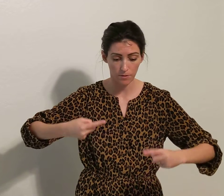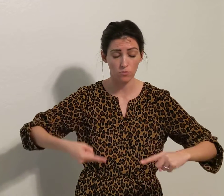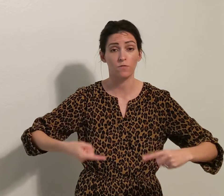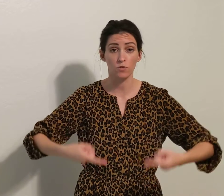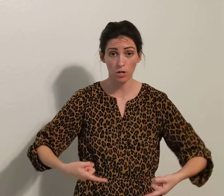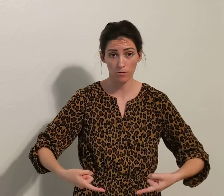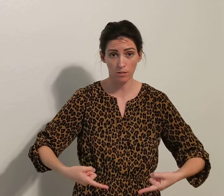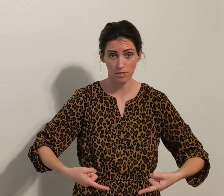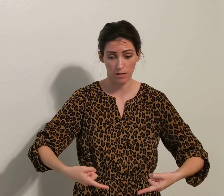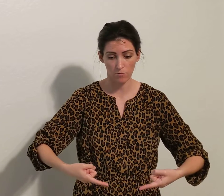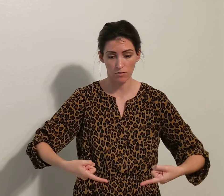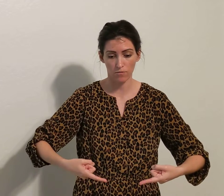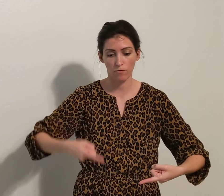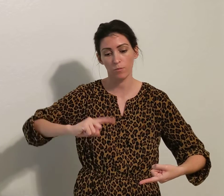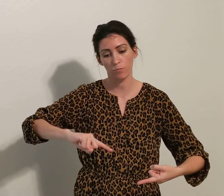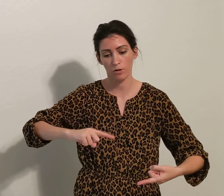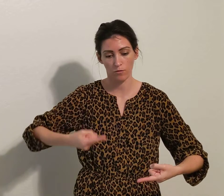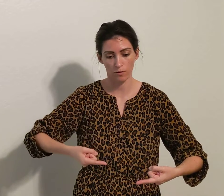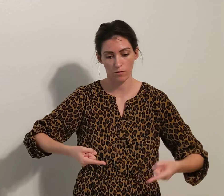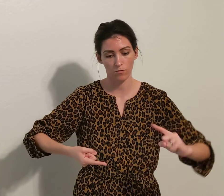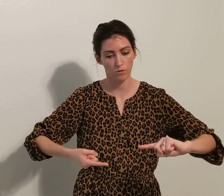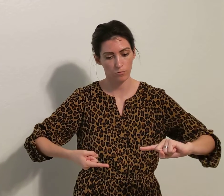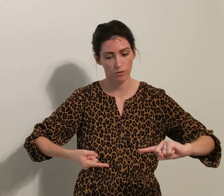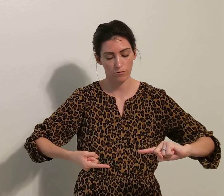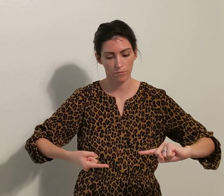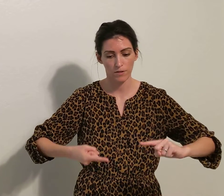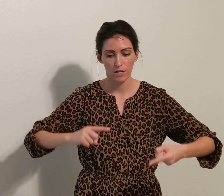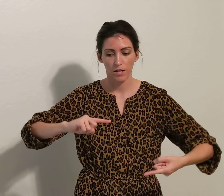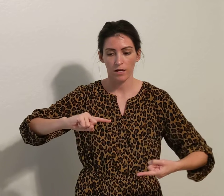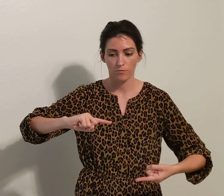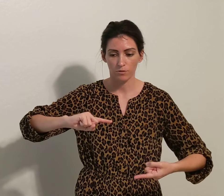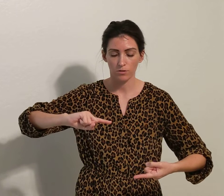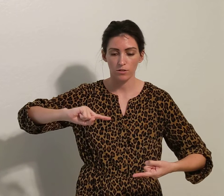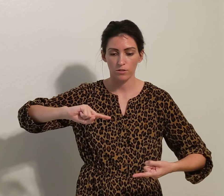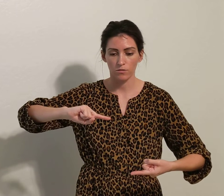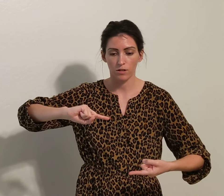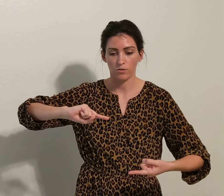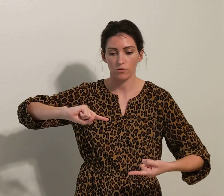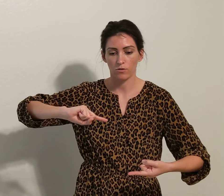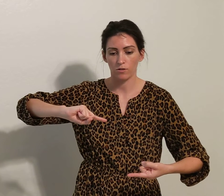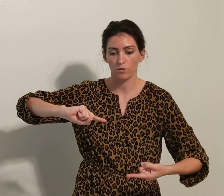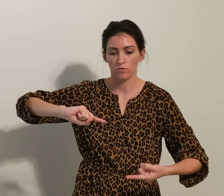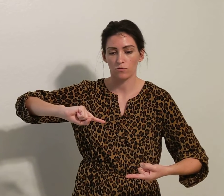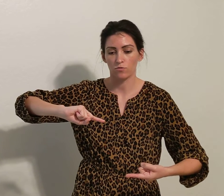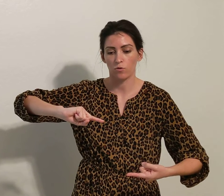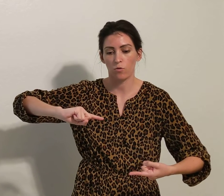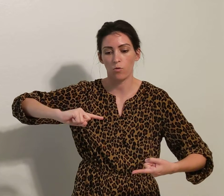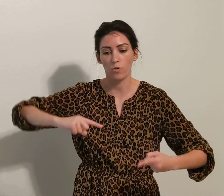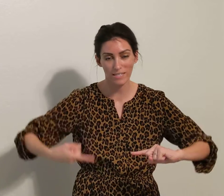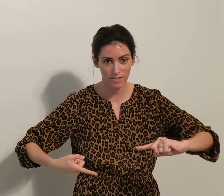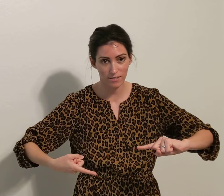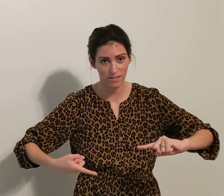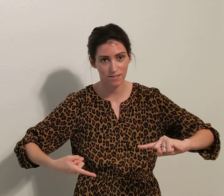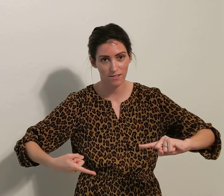So if you start with the same, just flip one over or flip one over. And then what you're going to do is you're going to twist. And